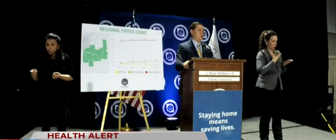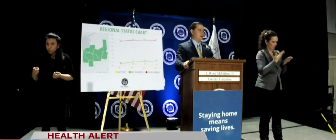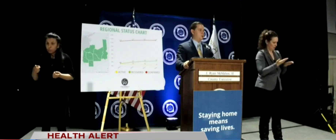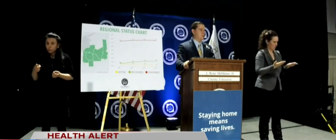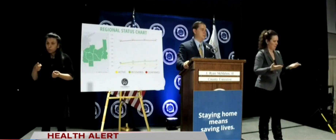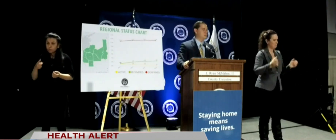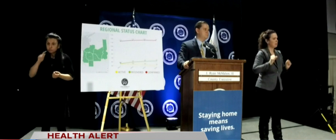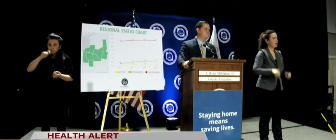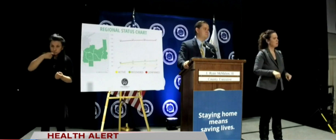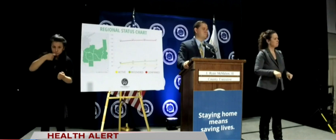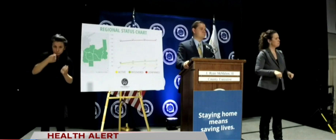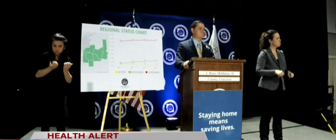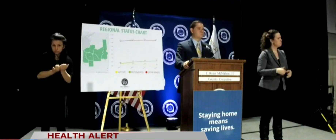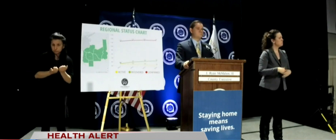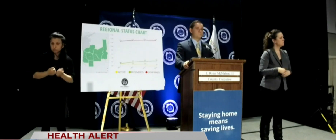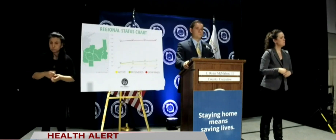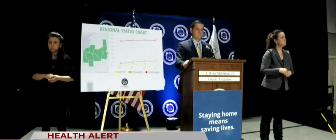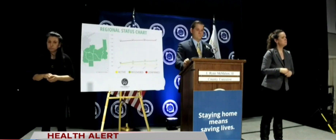what that data means.